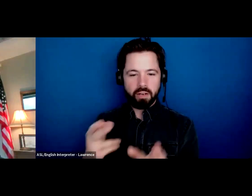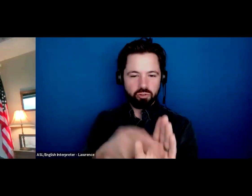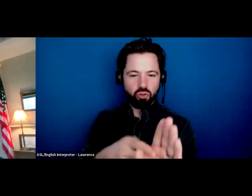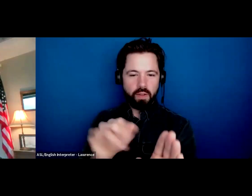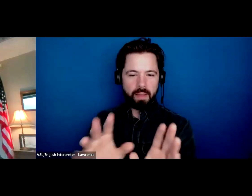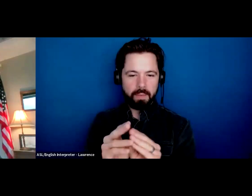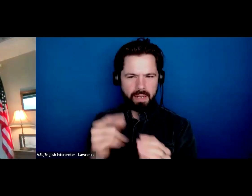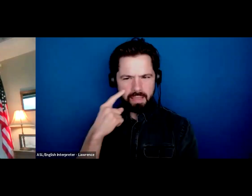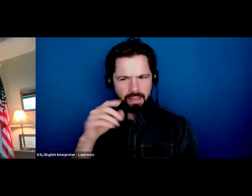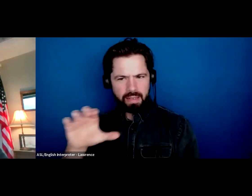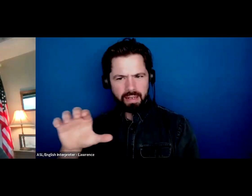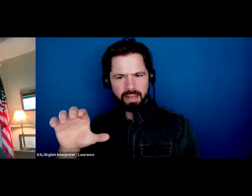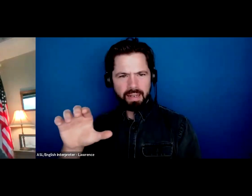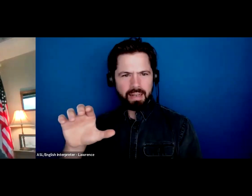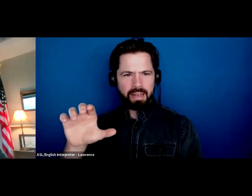feel like